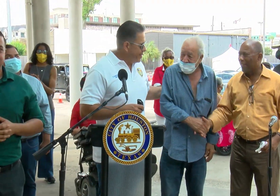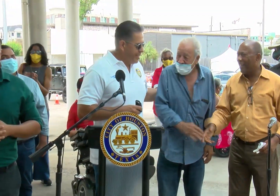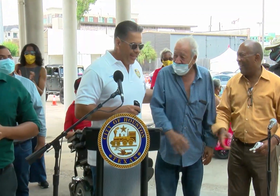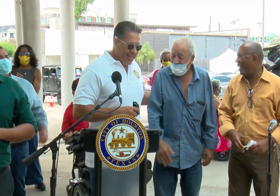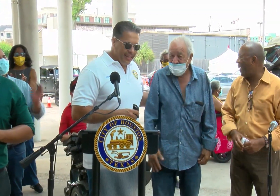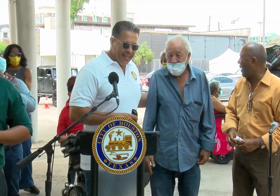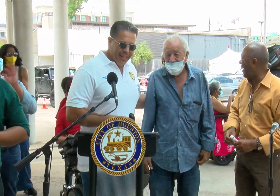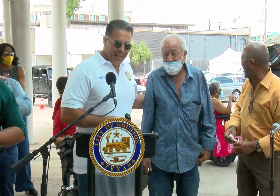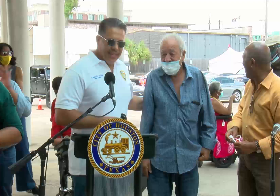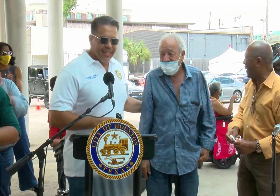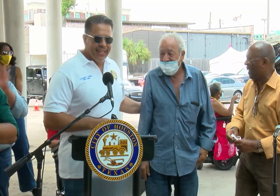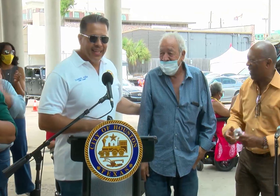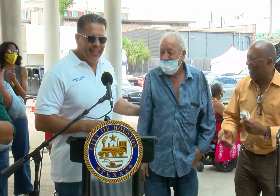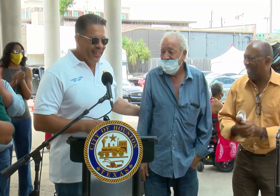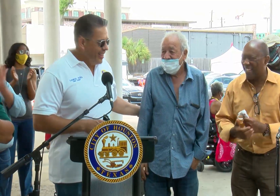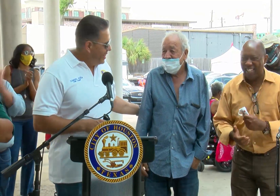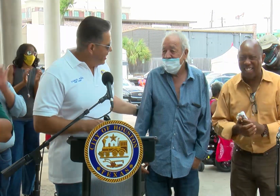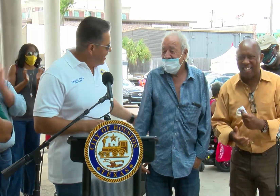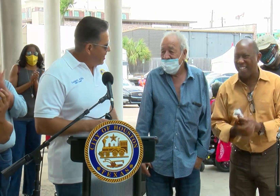Peña.